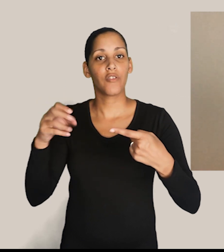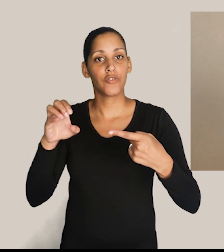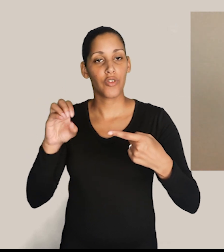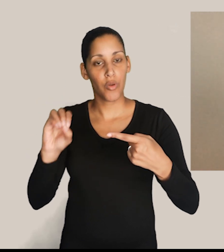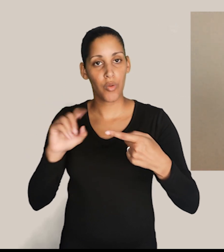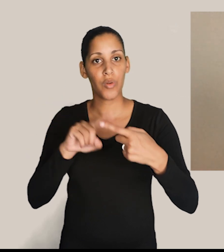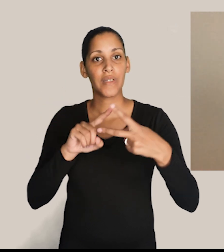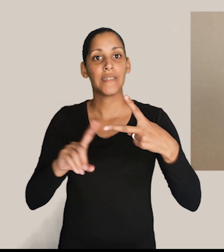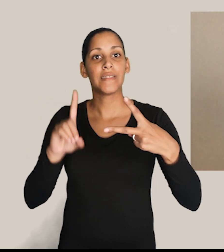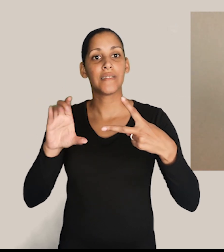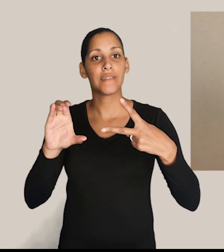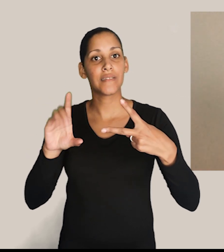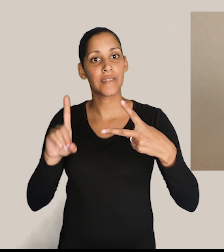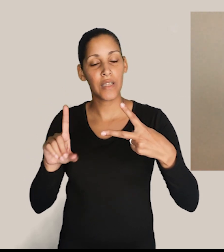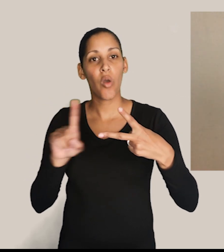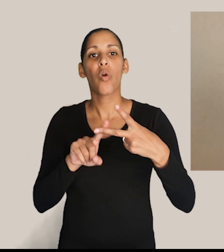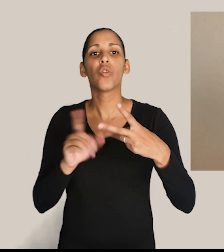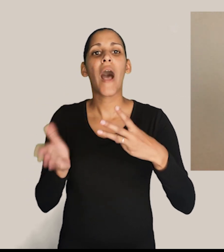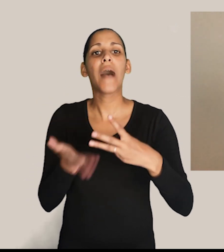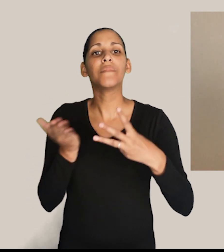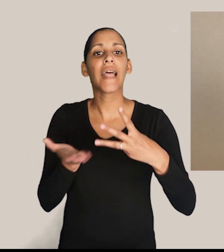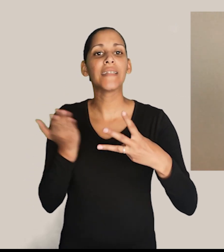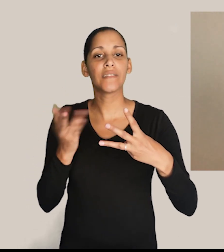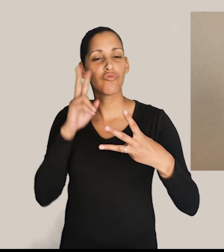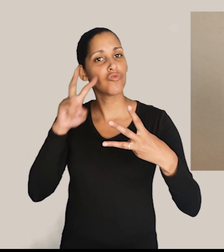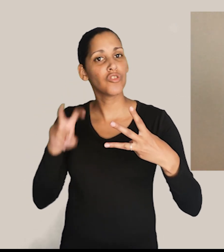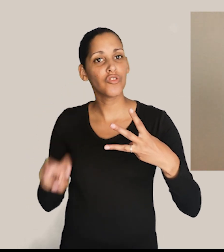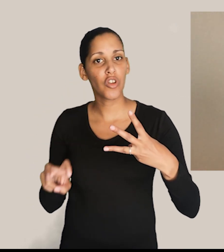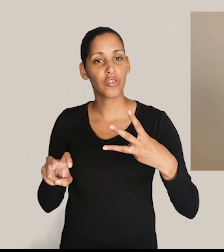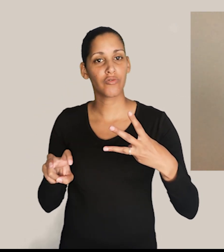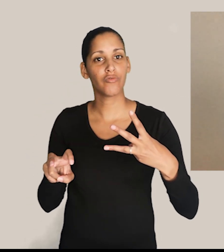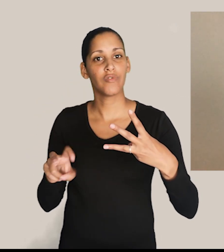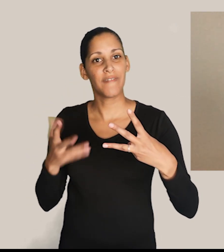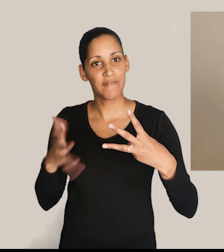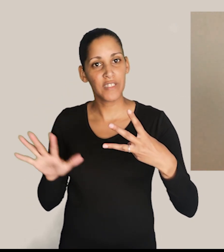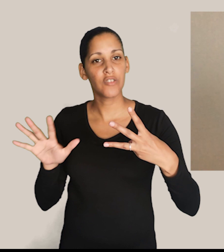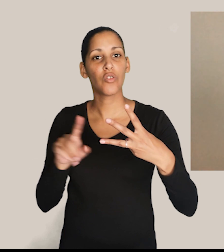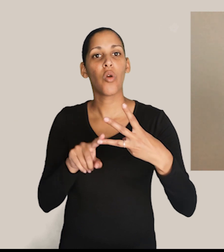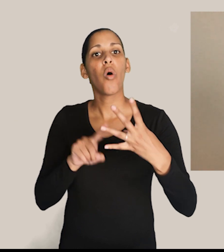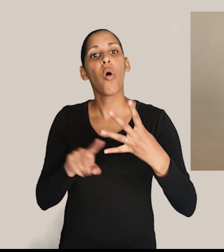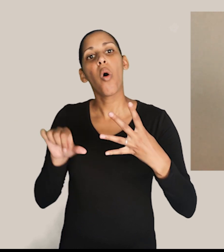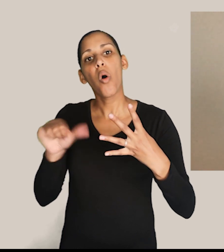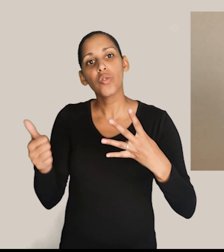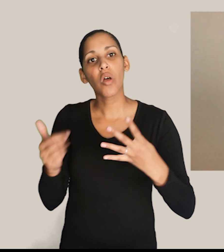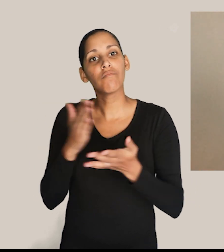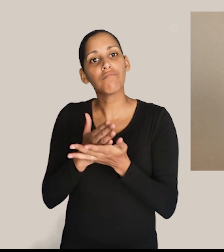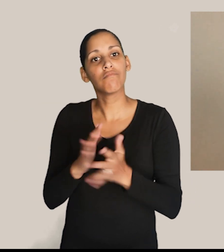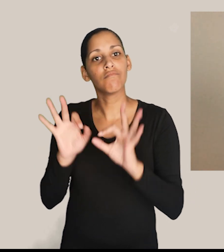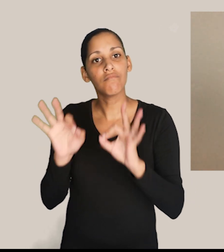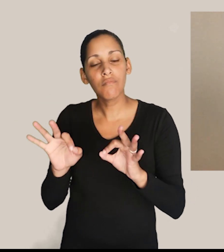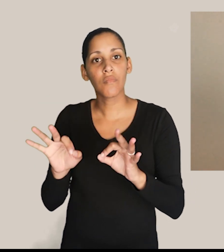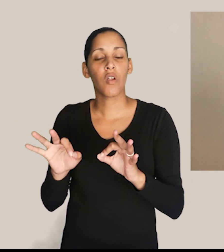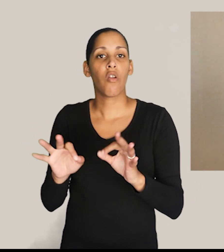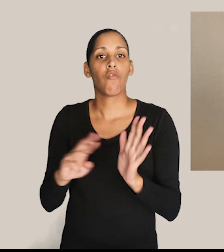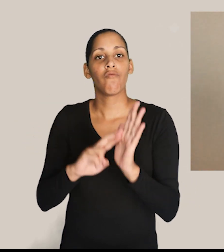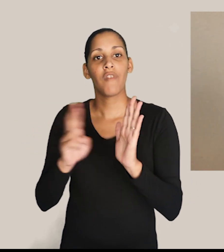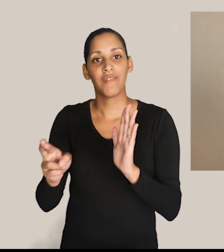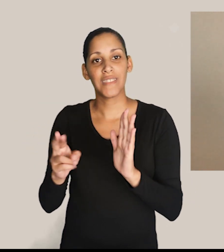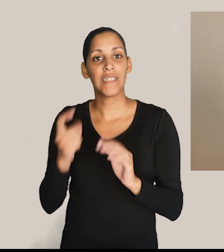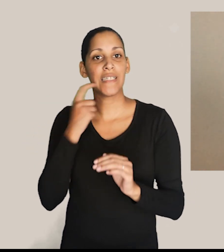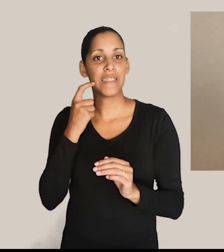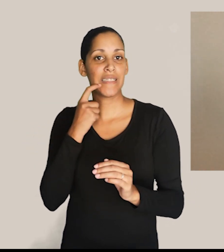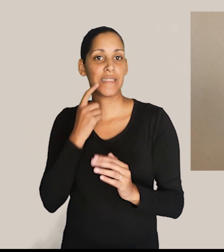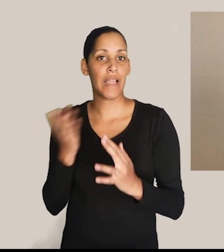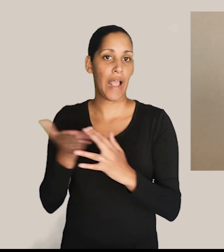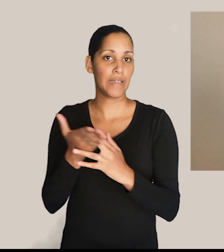the WHO, the CDC, and up-to-date research platforms, as well as other credible references that will